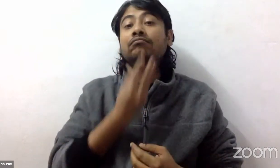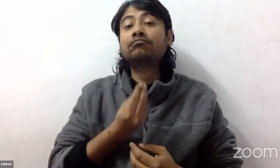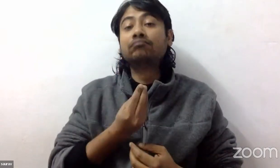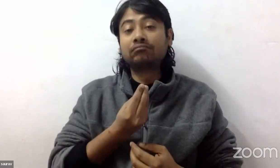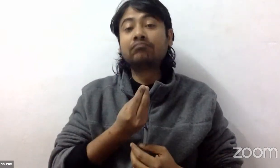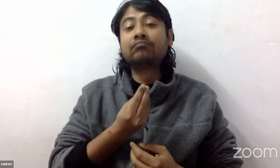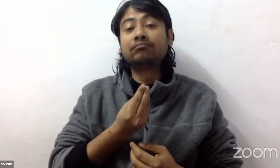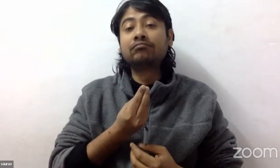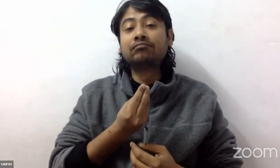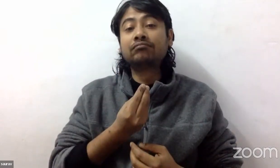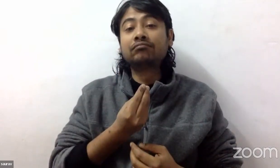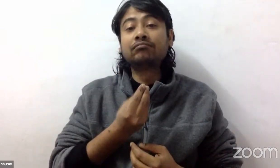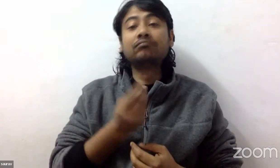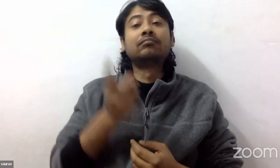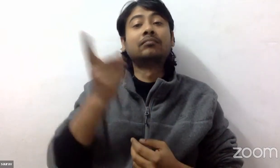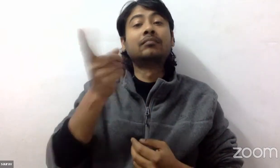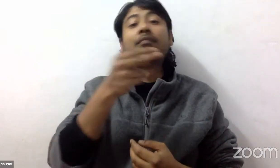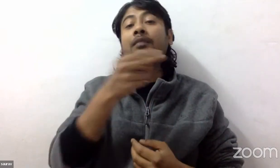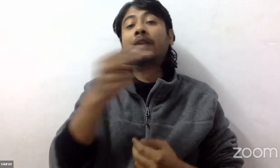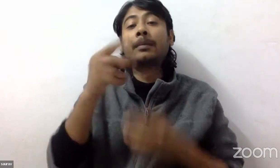he was the disciple of Vyasadeva.